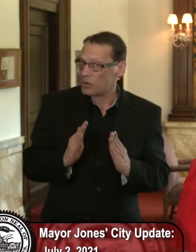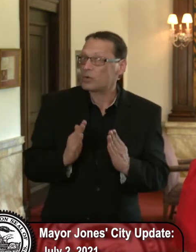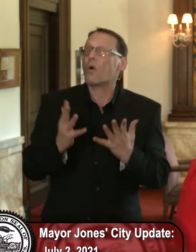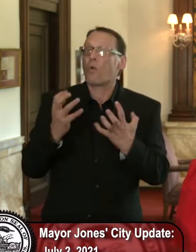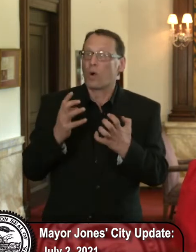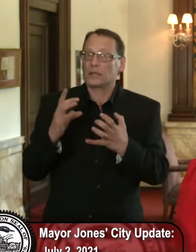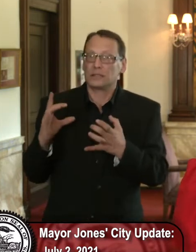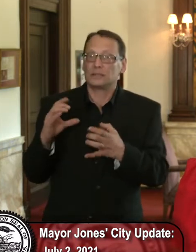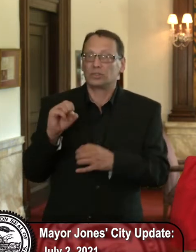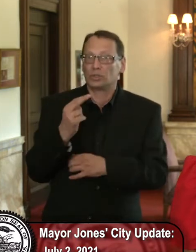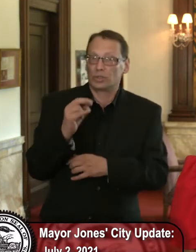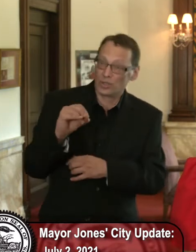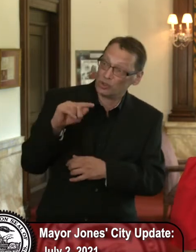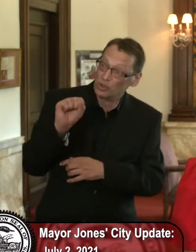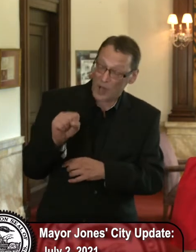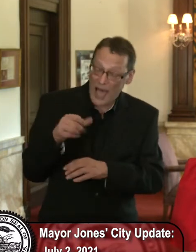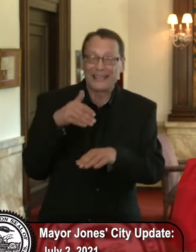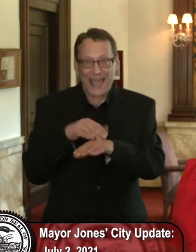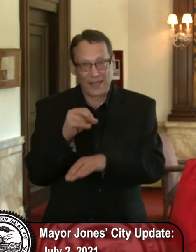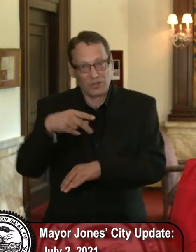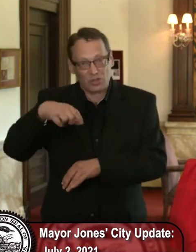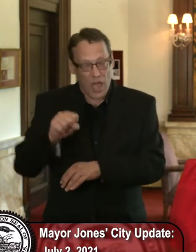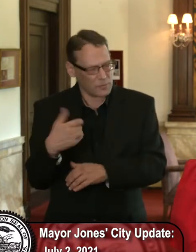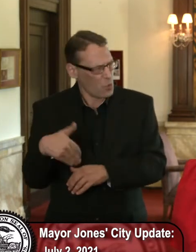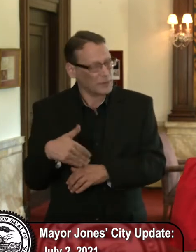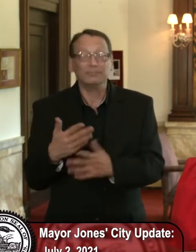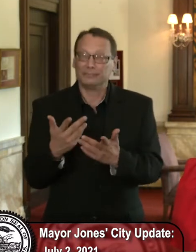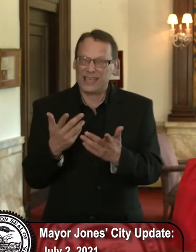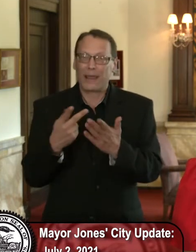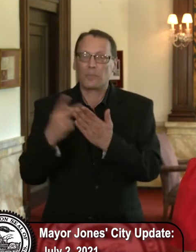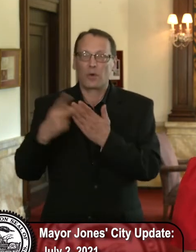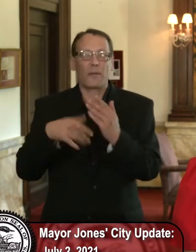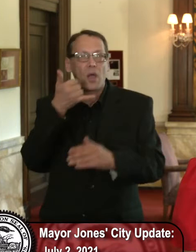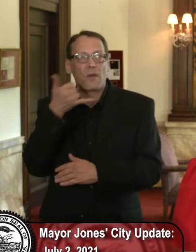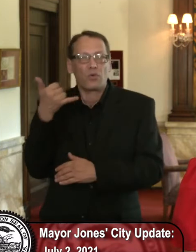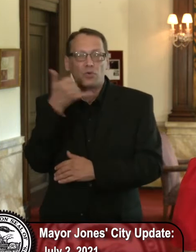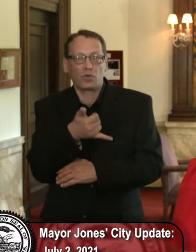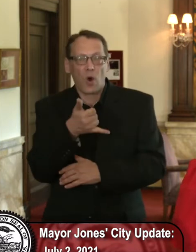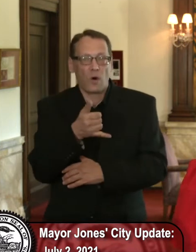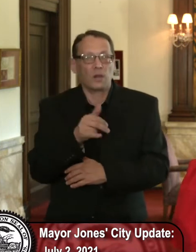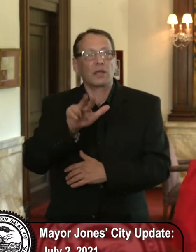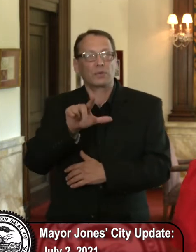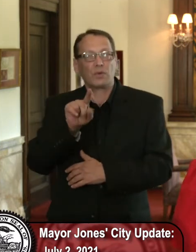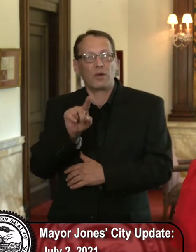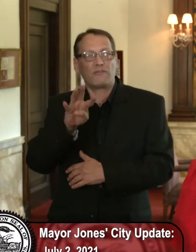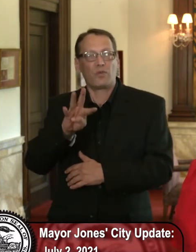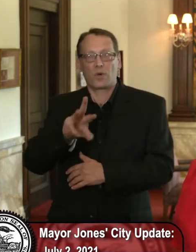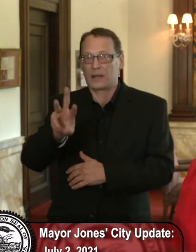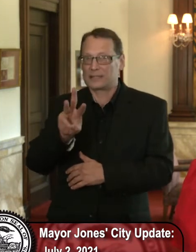Shots at the Shop program, say that 5 times fast, call the Department of Health hotline at